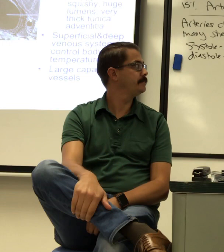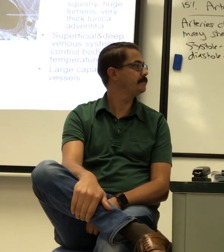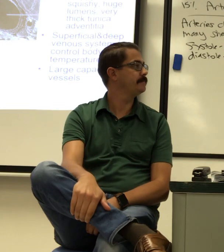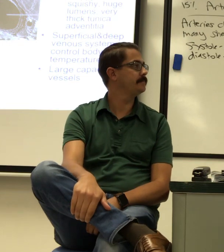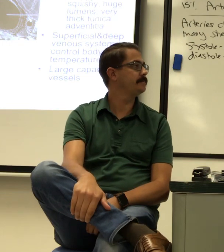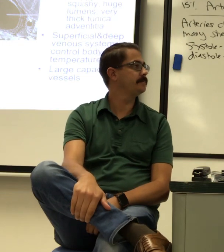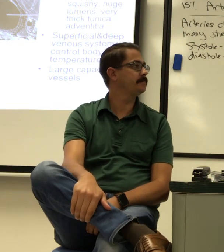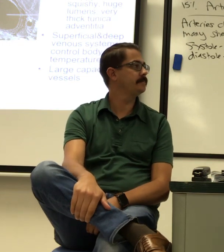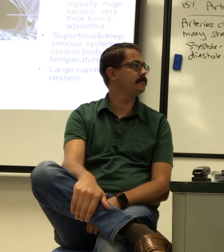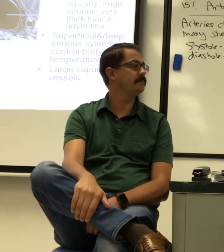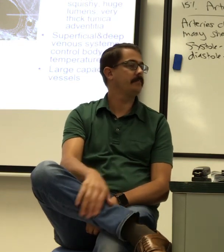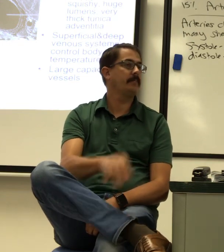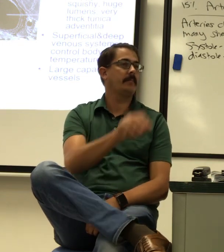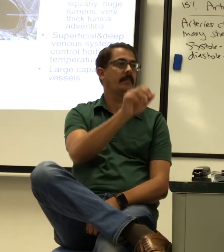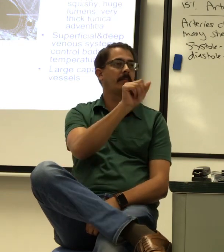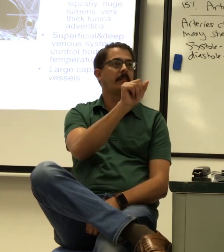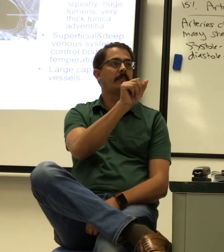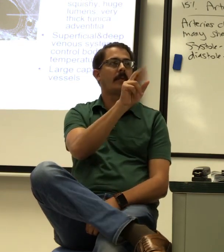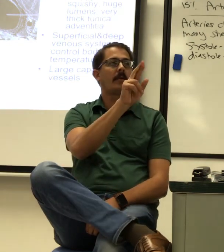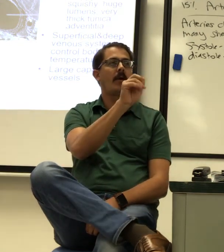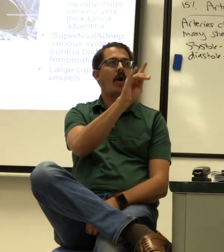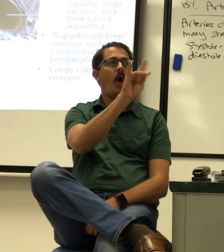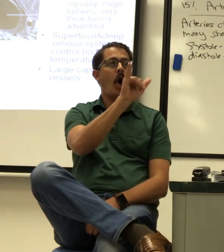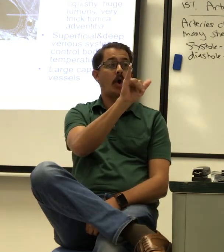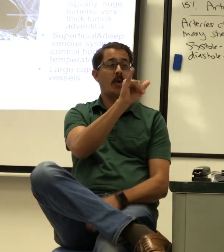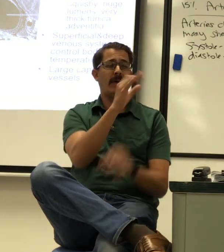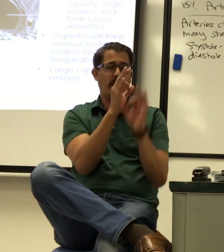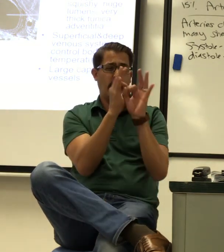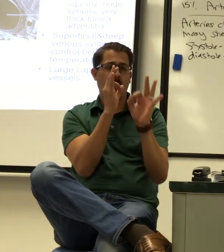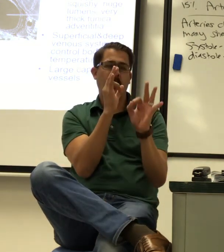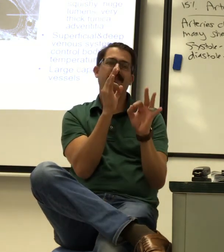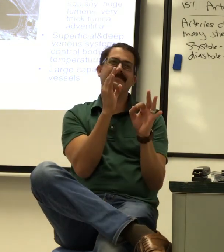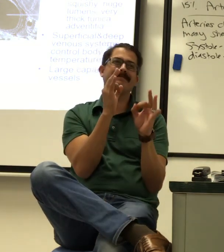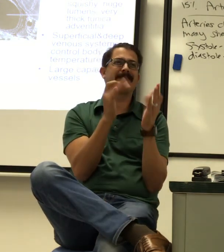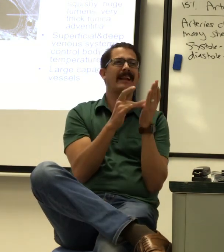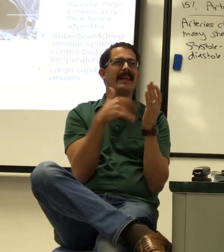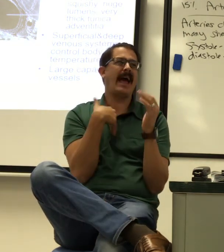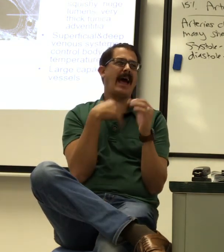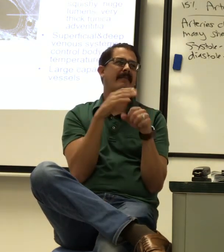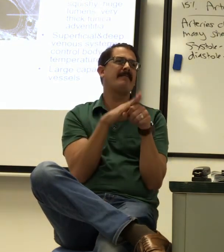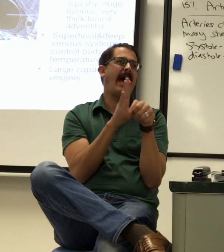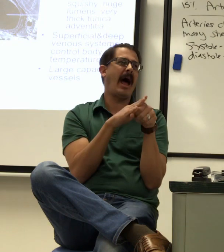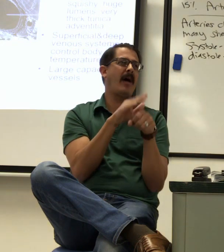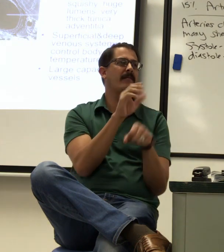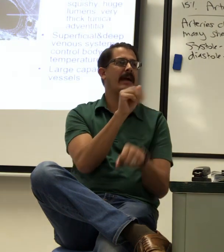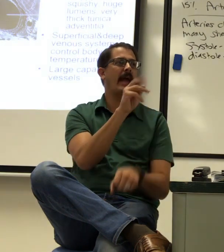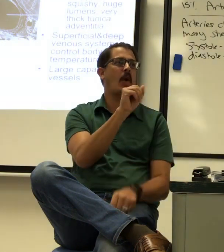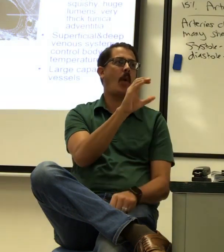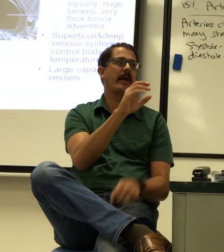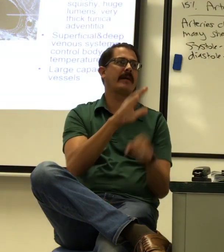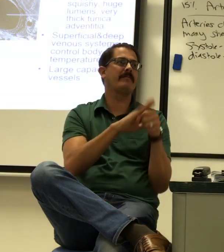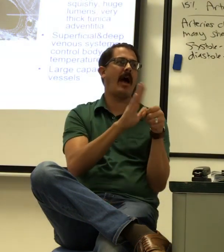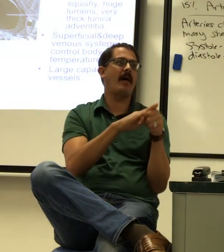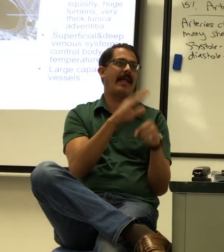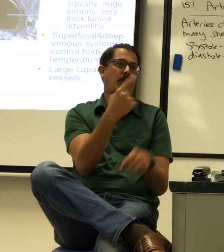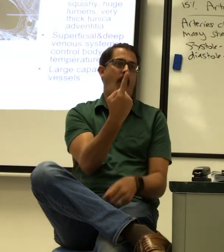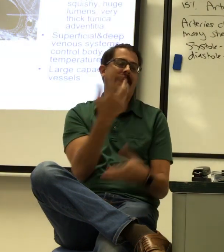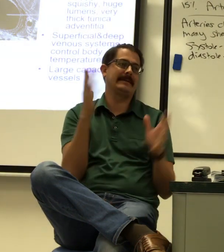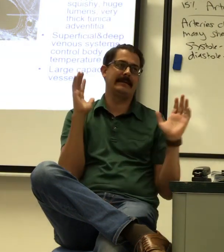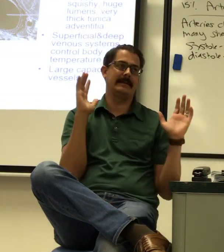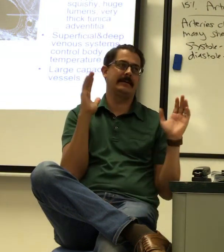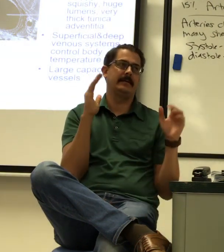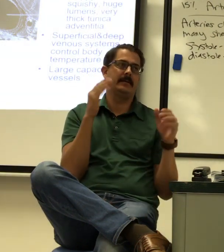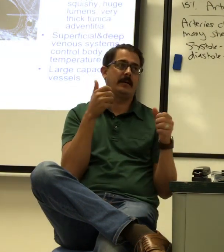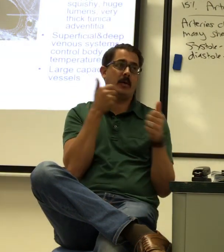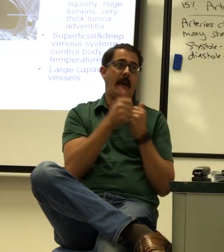Now, the arteries, technically, there is a valve. The aortic valve is one, but that's it. After you